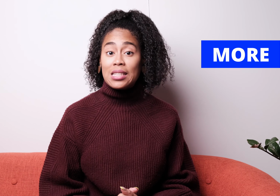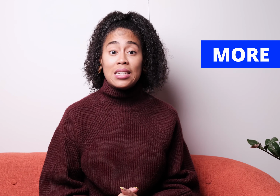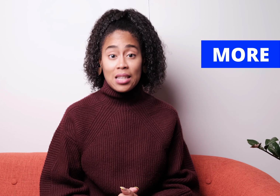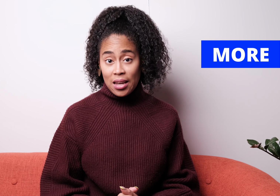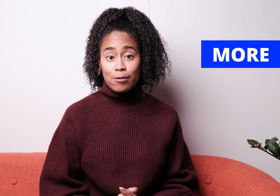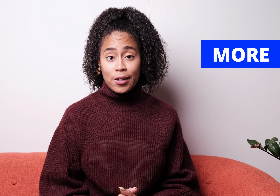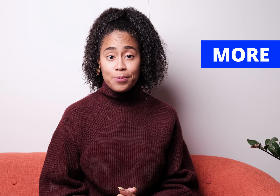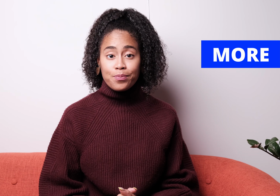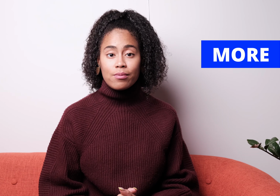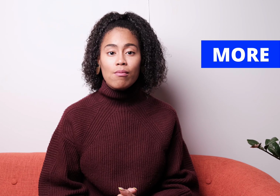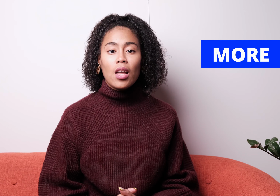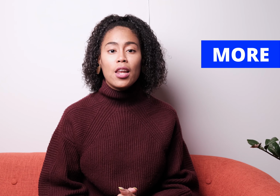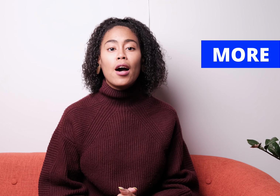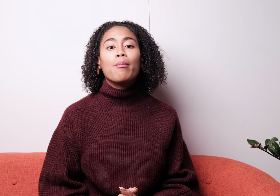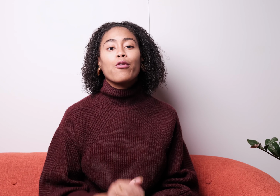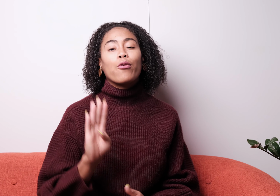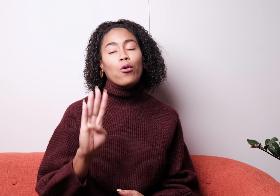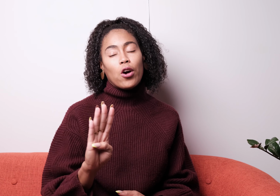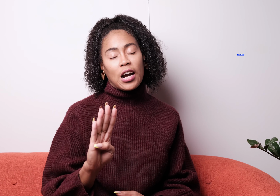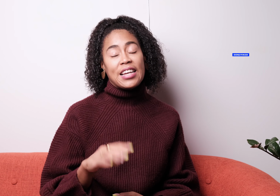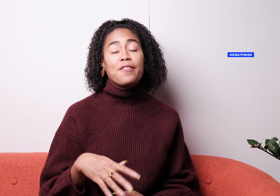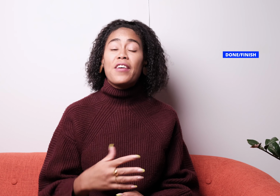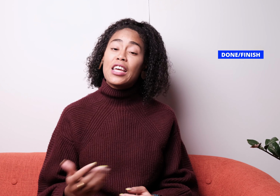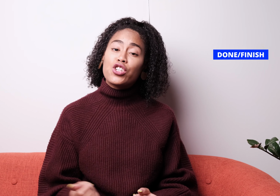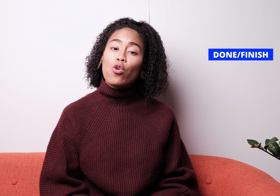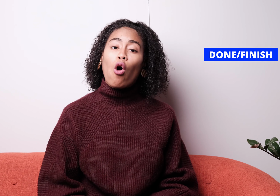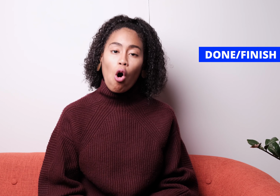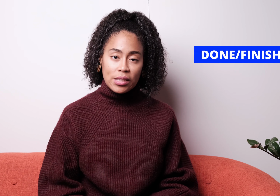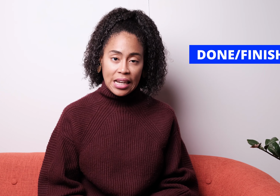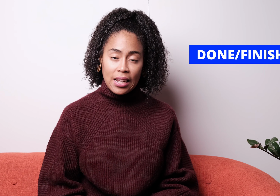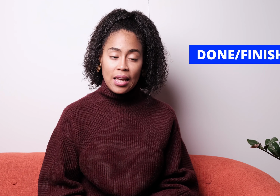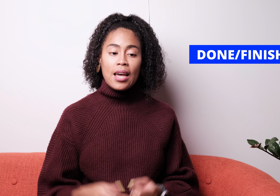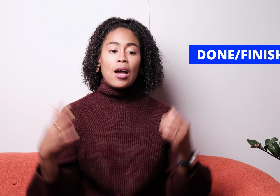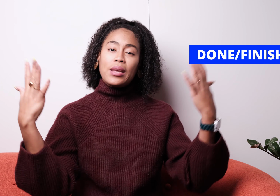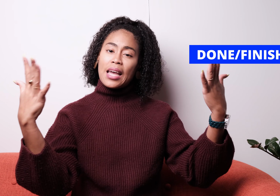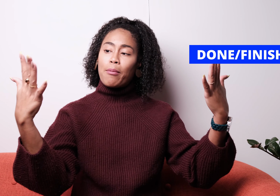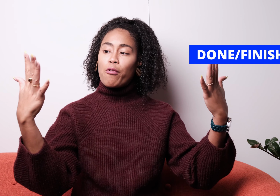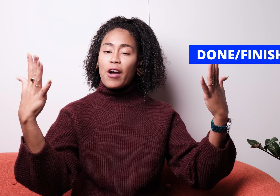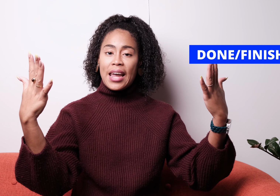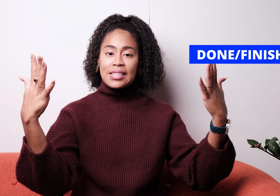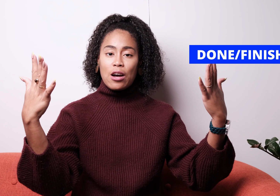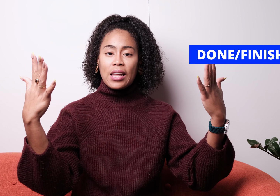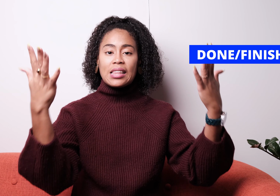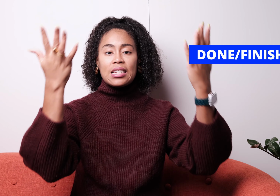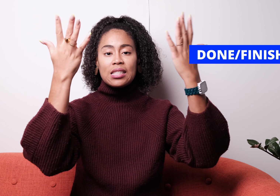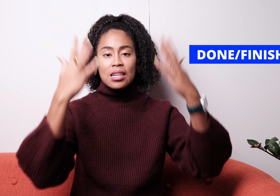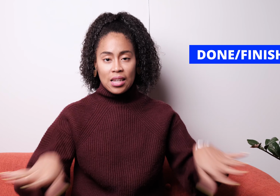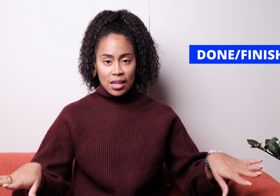Consistency is key, right? Number 4 is finish or all done. And we take both of our hands out like this and